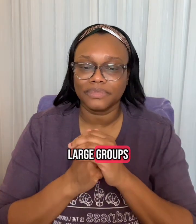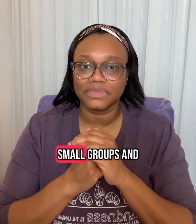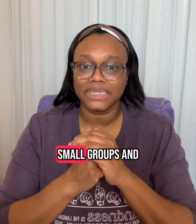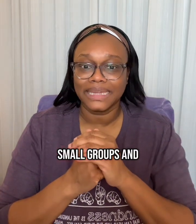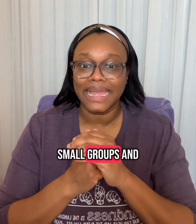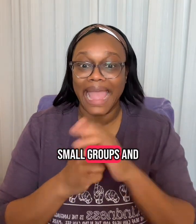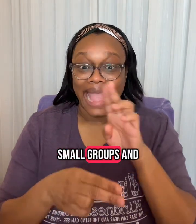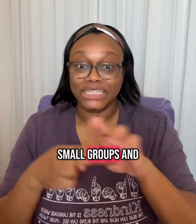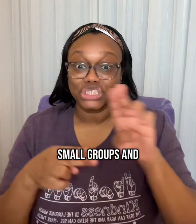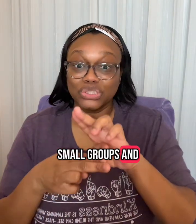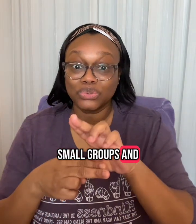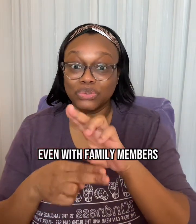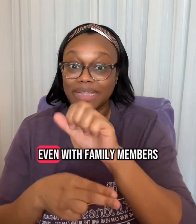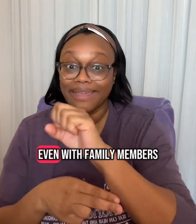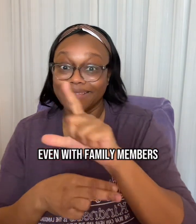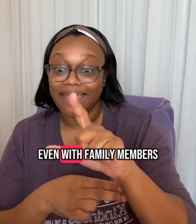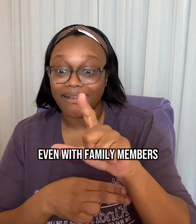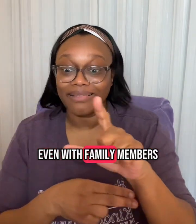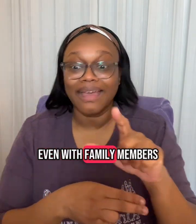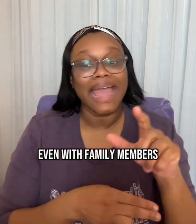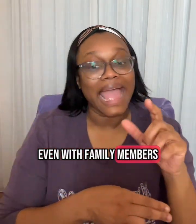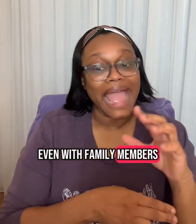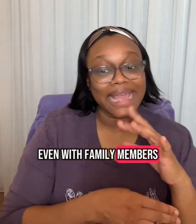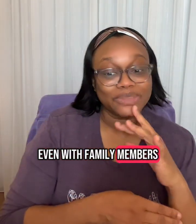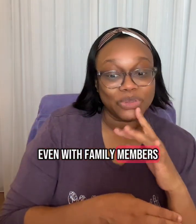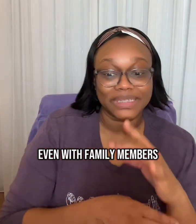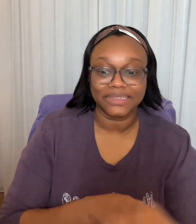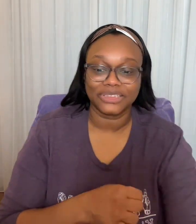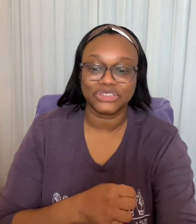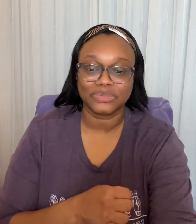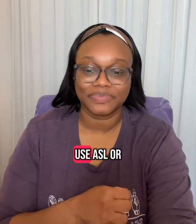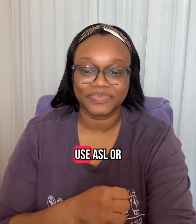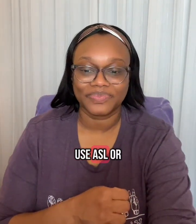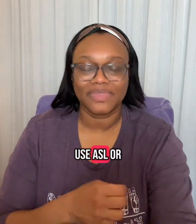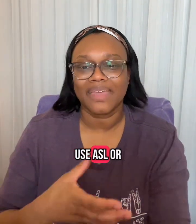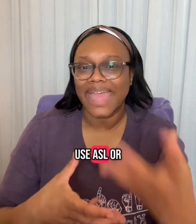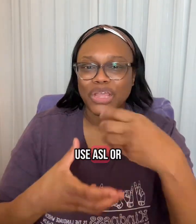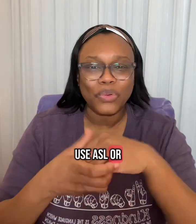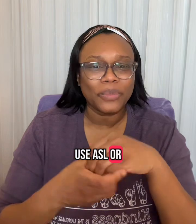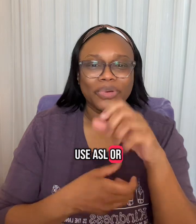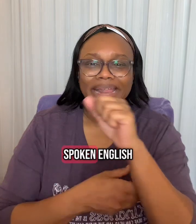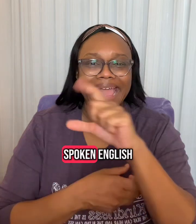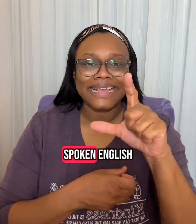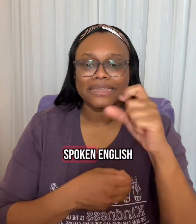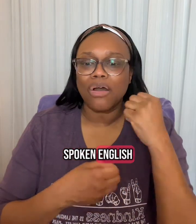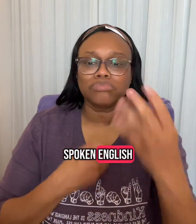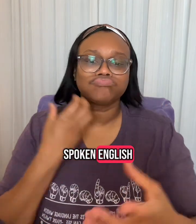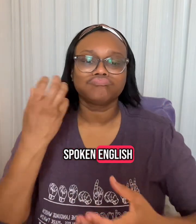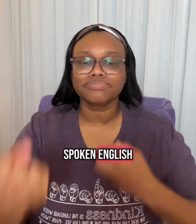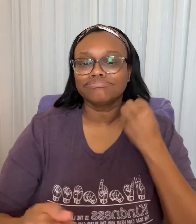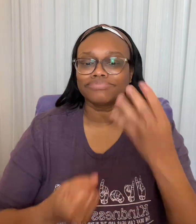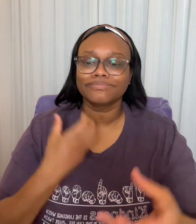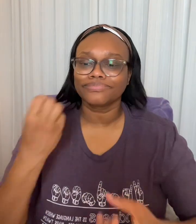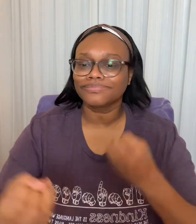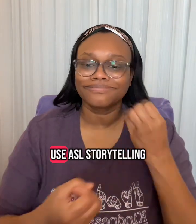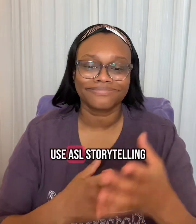small groups, and even with family members. Use ASL and spoken English. Use